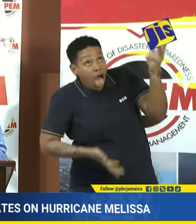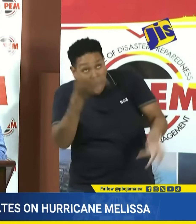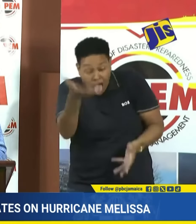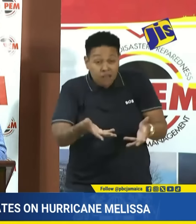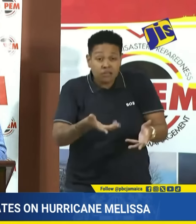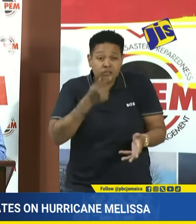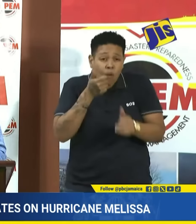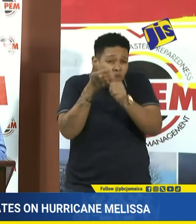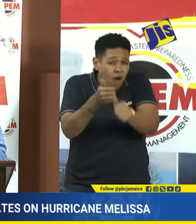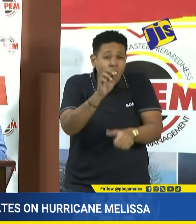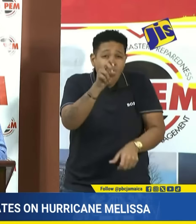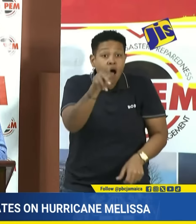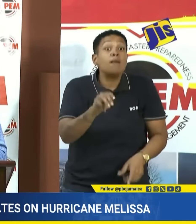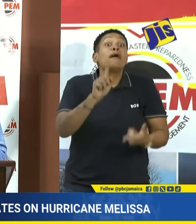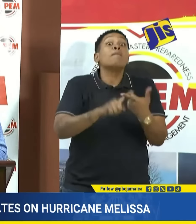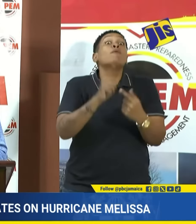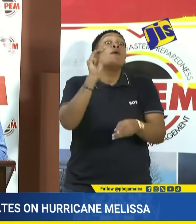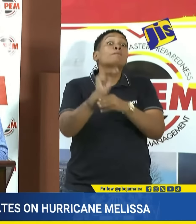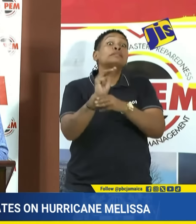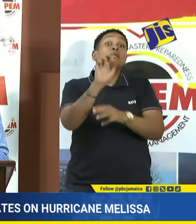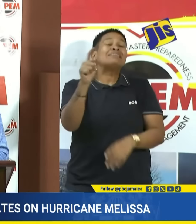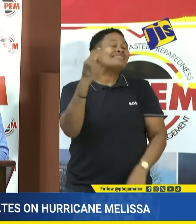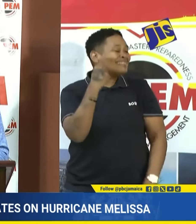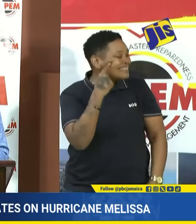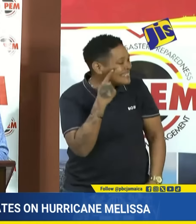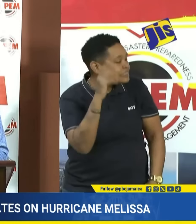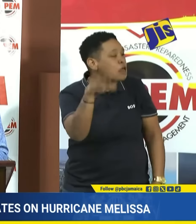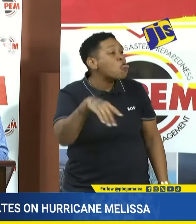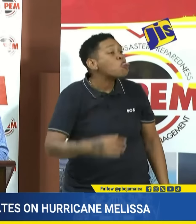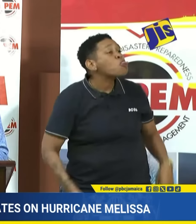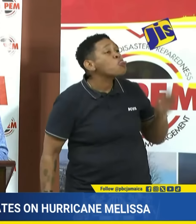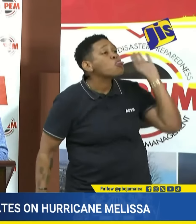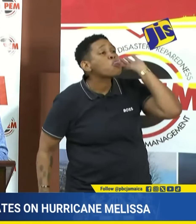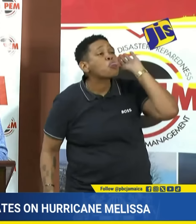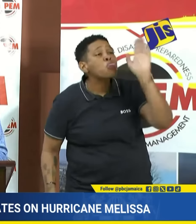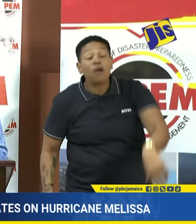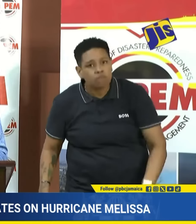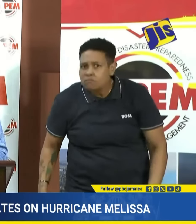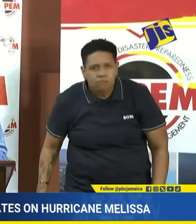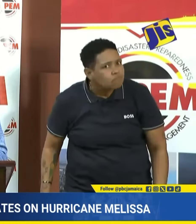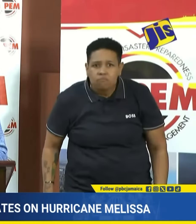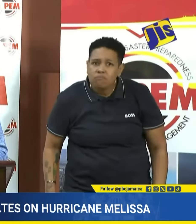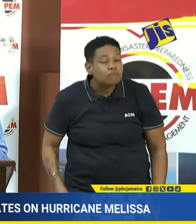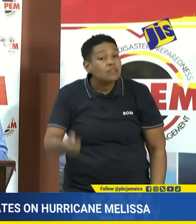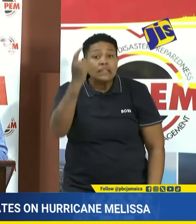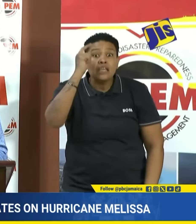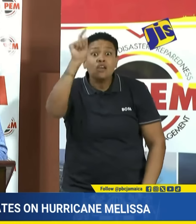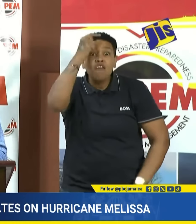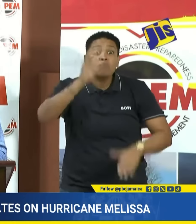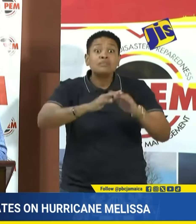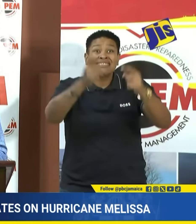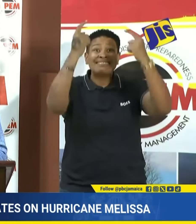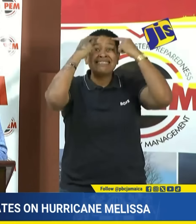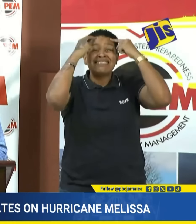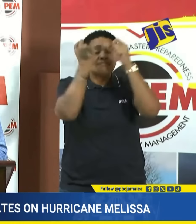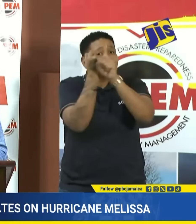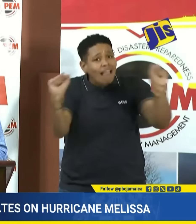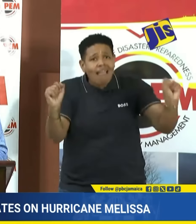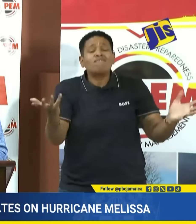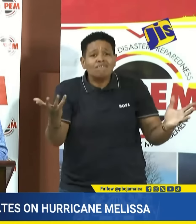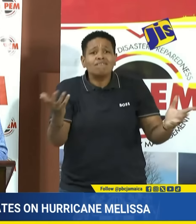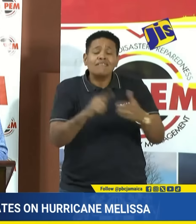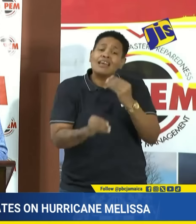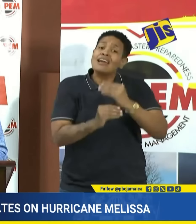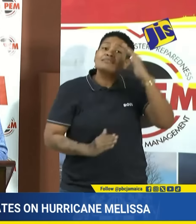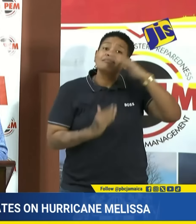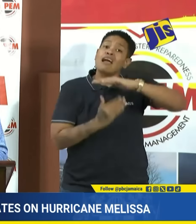of ODPEM and Minister Mackenzie and the government of Jamaica, because we have your safety in mind.